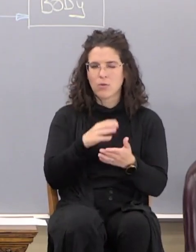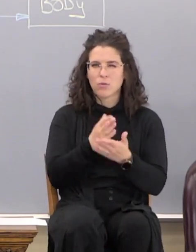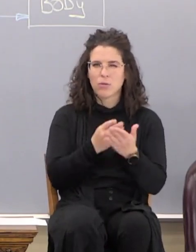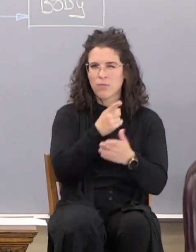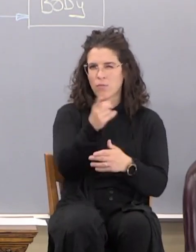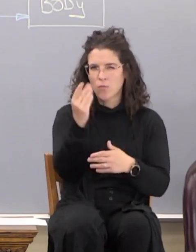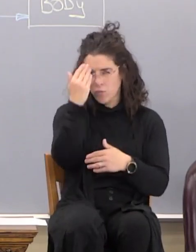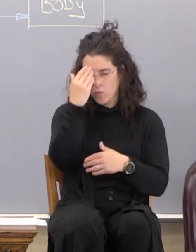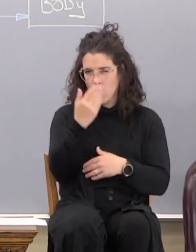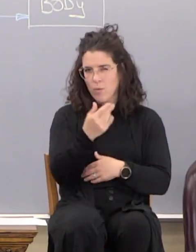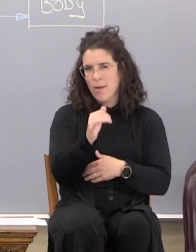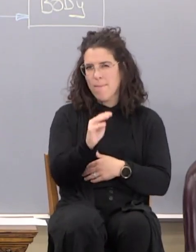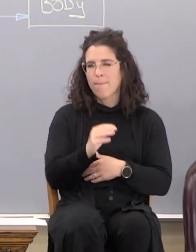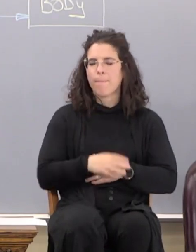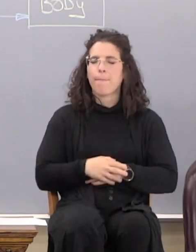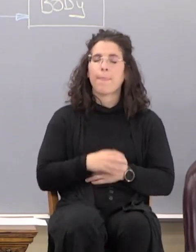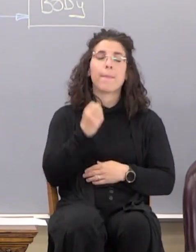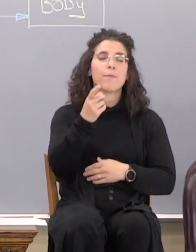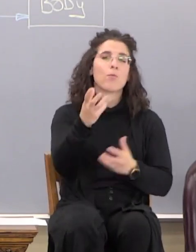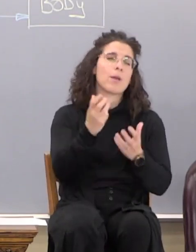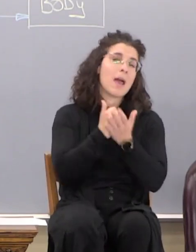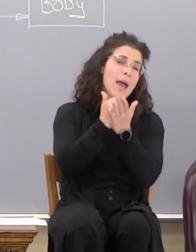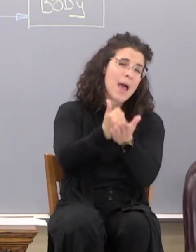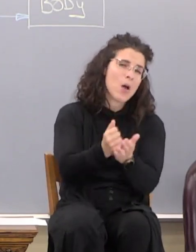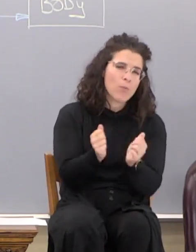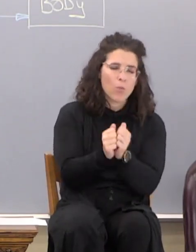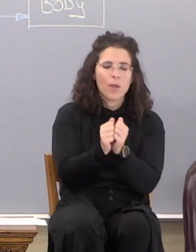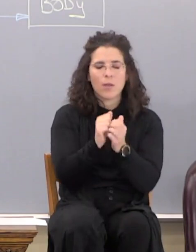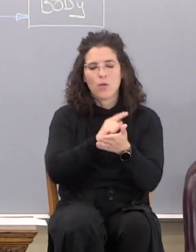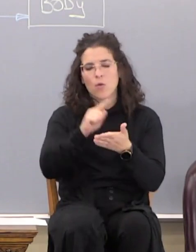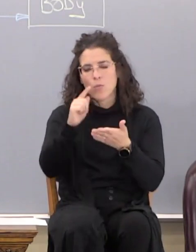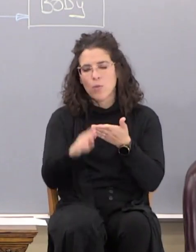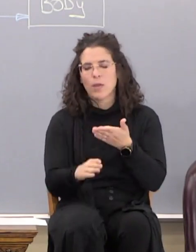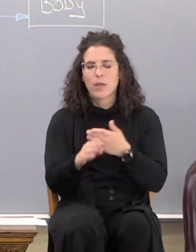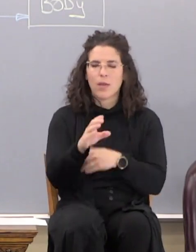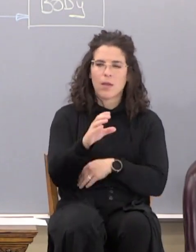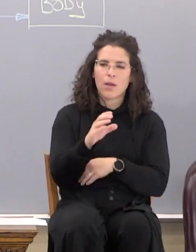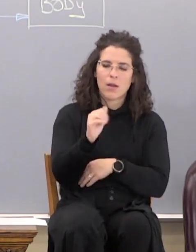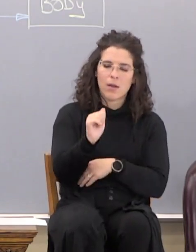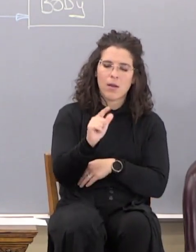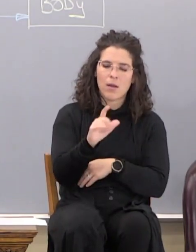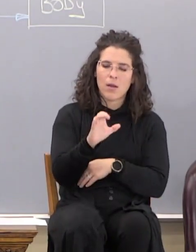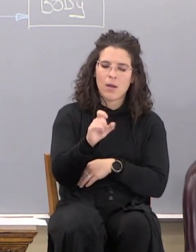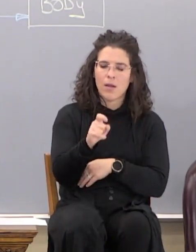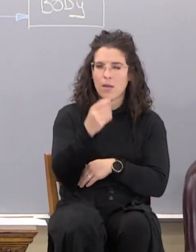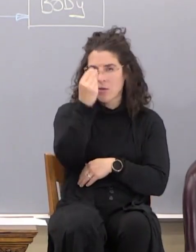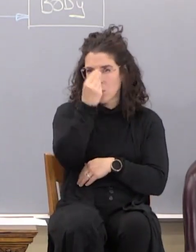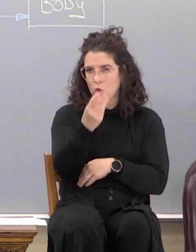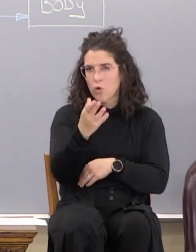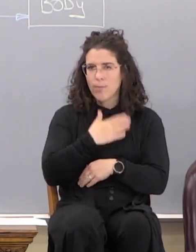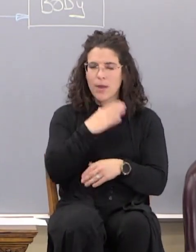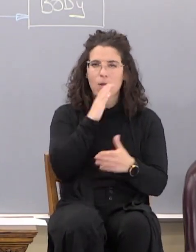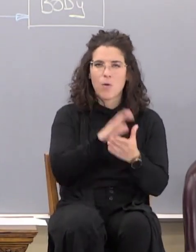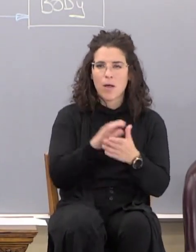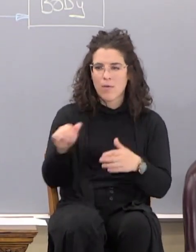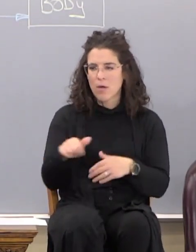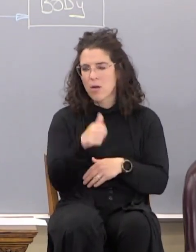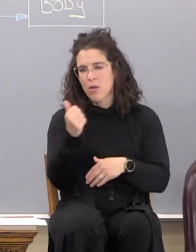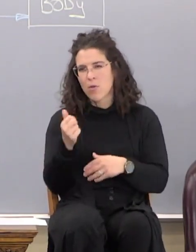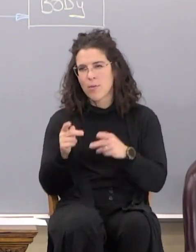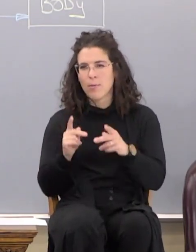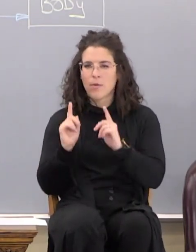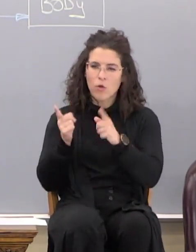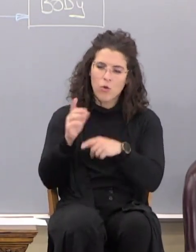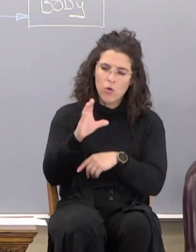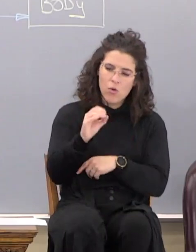have a great time. If you want to help, with the weekend, Carl, Alex told you, my wife and I, the past week, we've been to